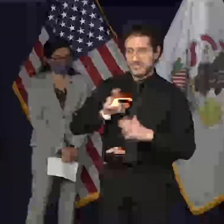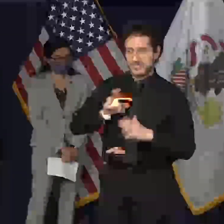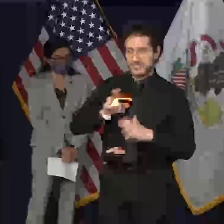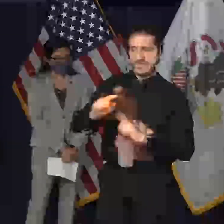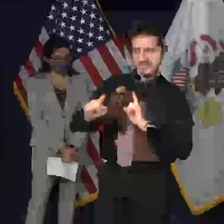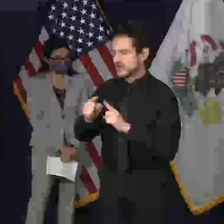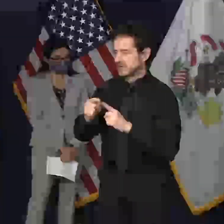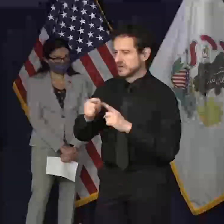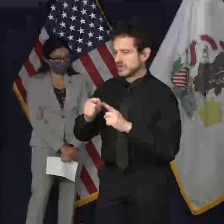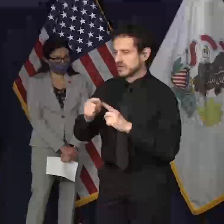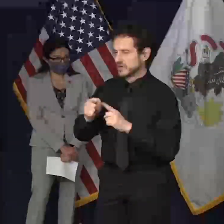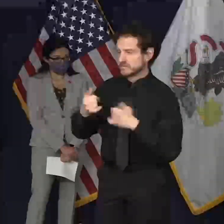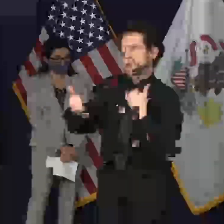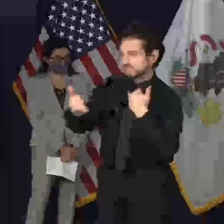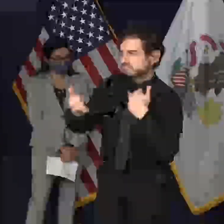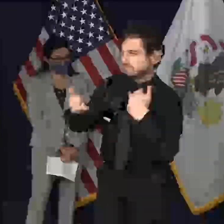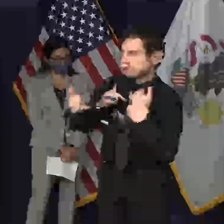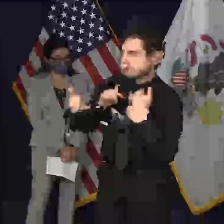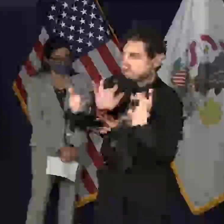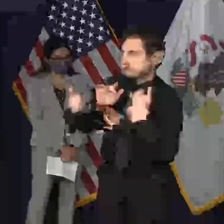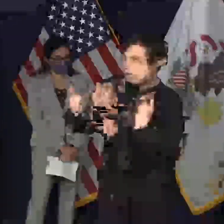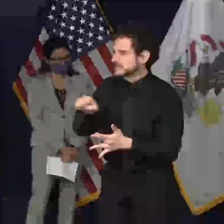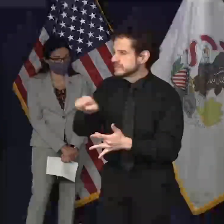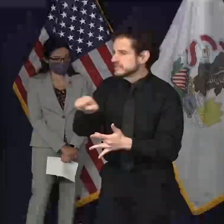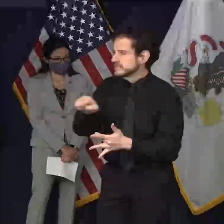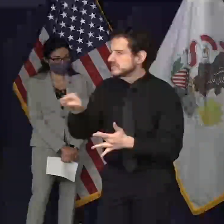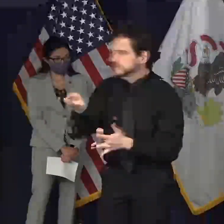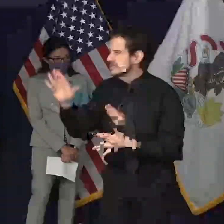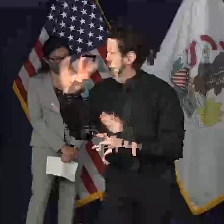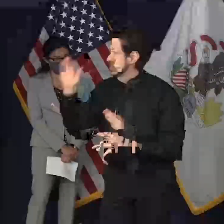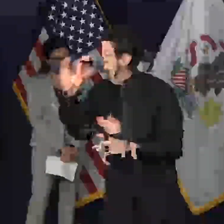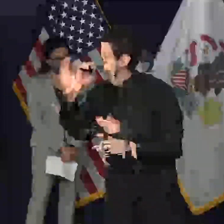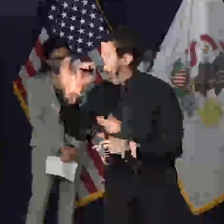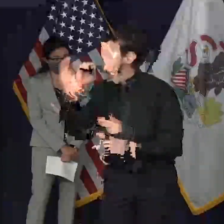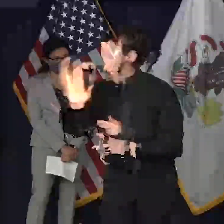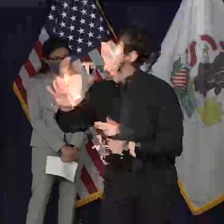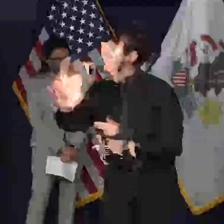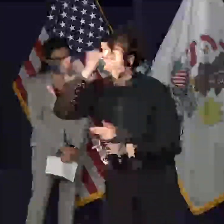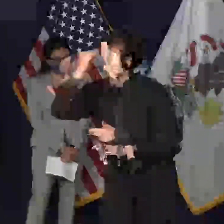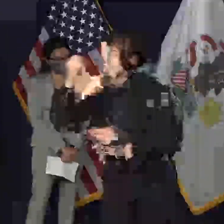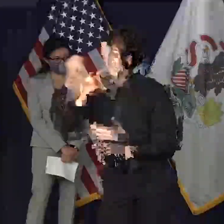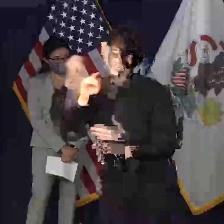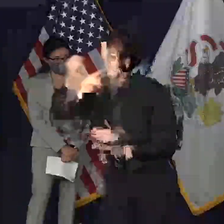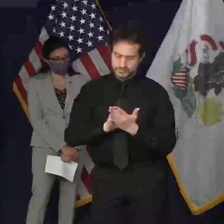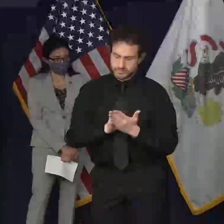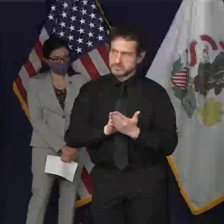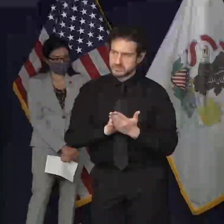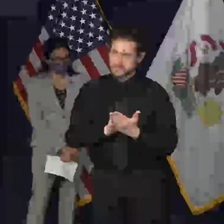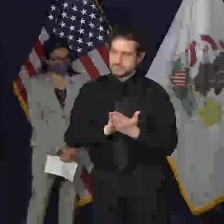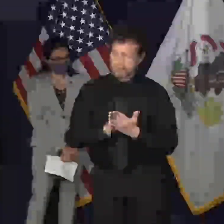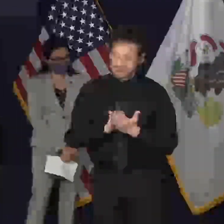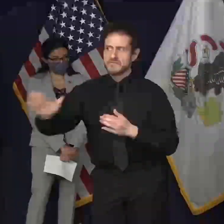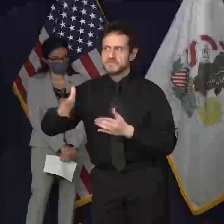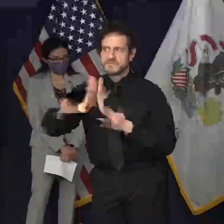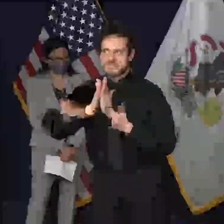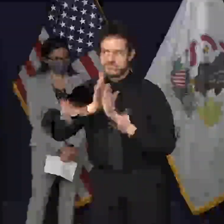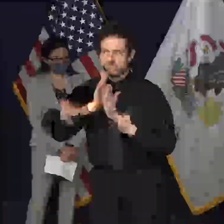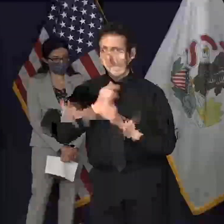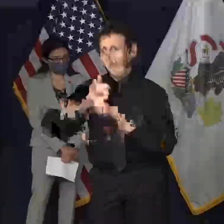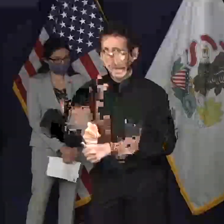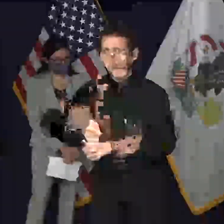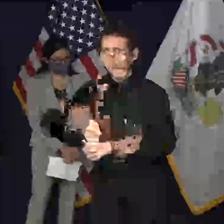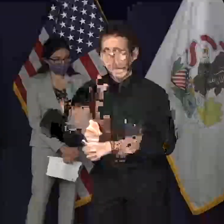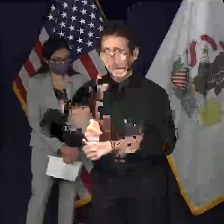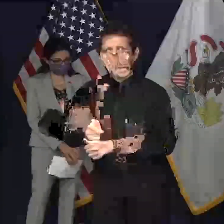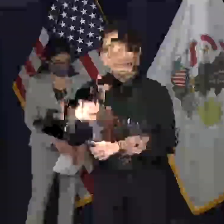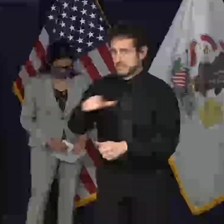frequently reaching out, listening to them. I take a lot of notes, and I've done a lot of the things that they've asked along the way. They are